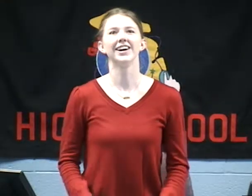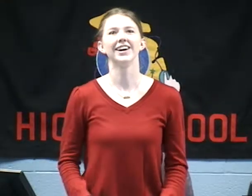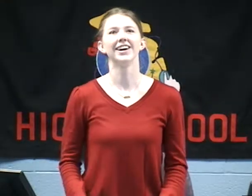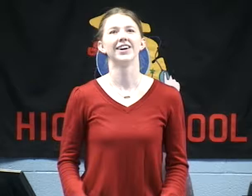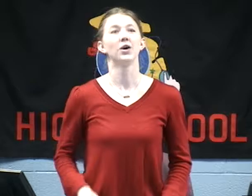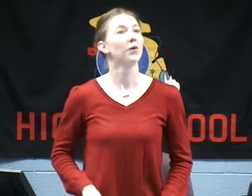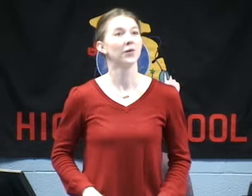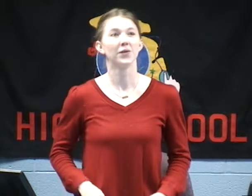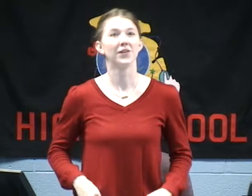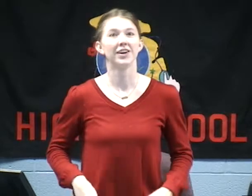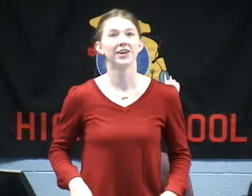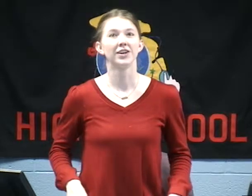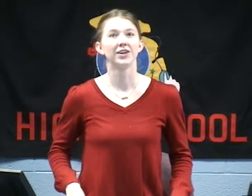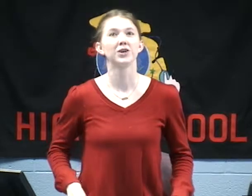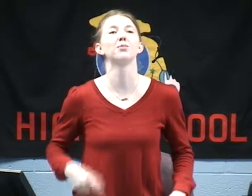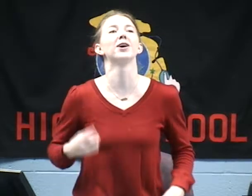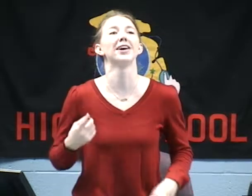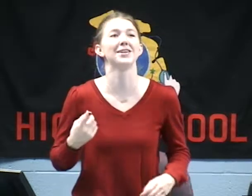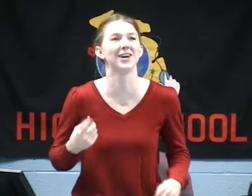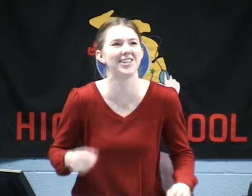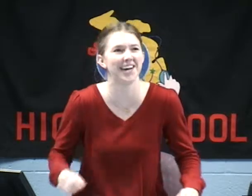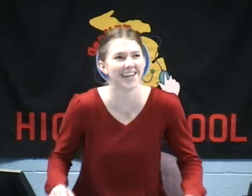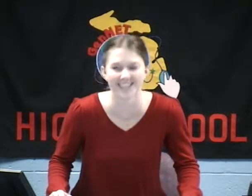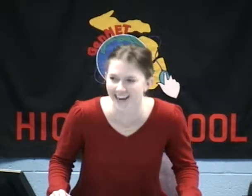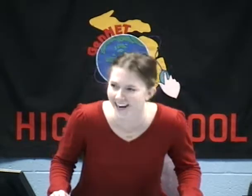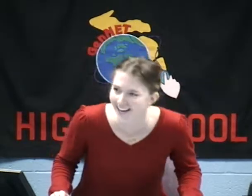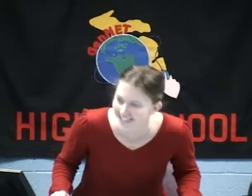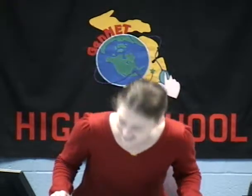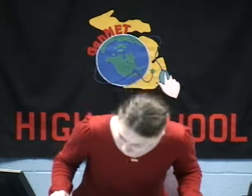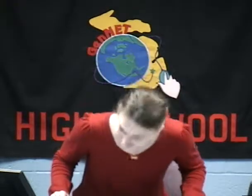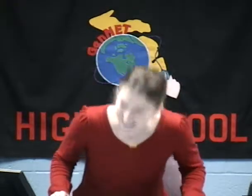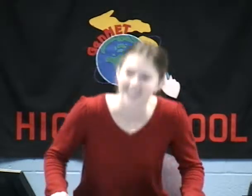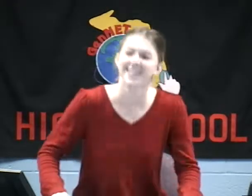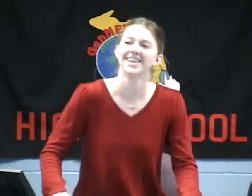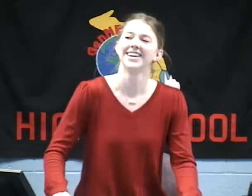Oh. You put inward jazz hands.